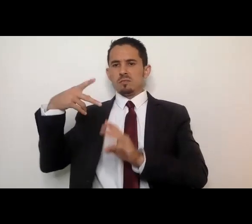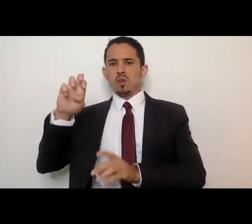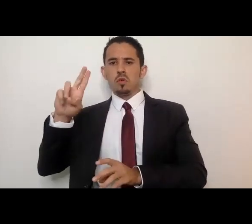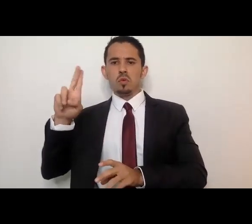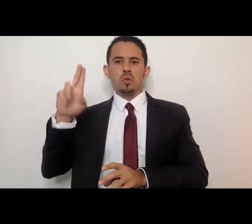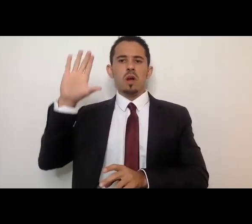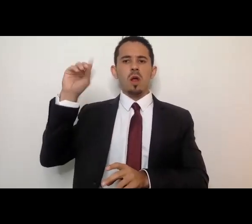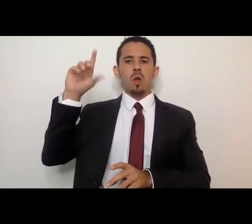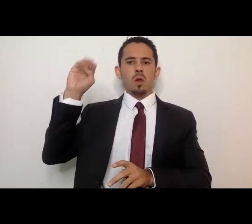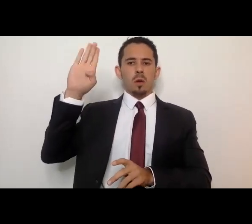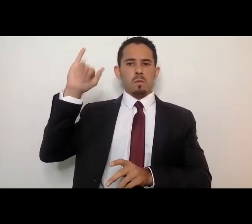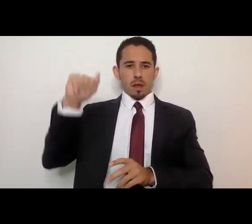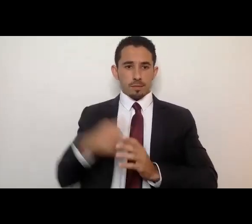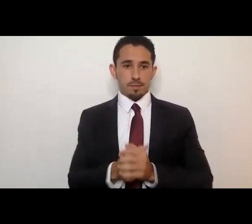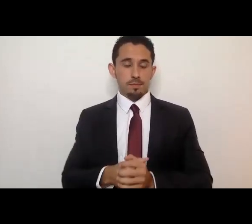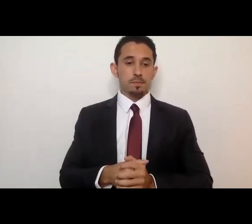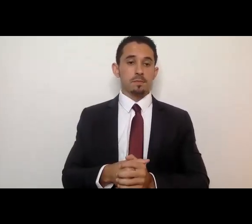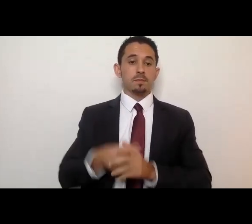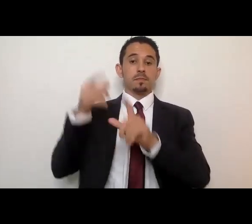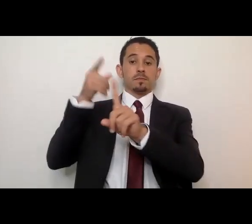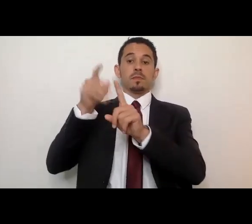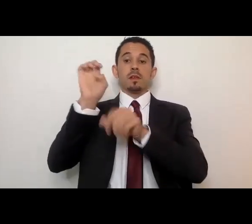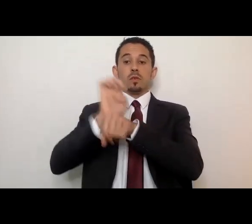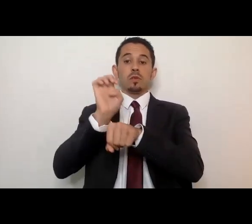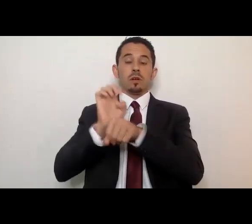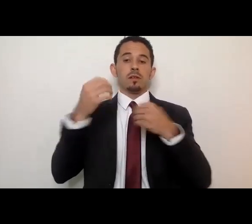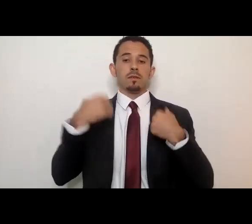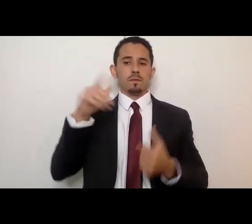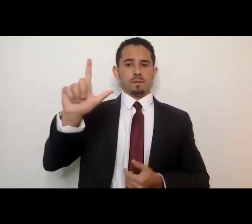Ecuador is in South America, next to Peru and Colombia.